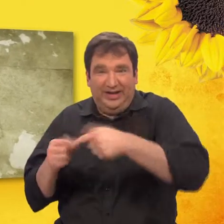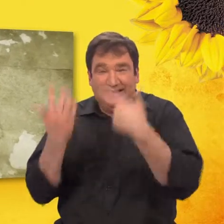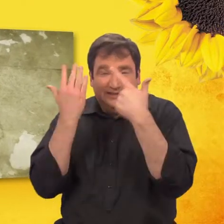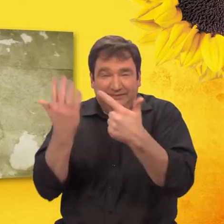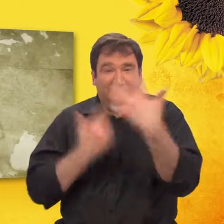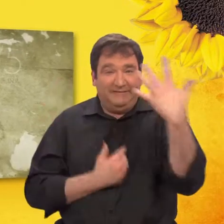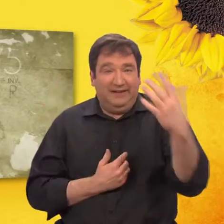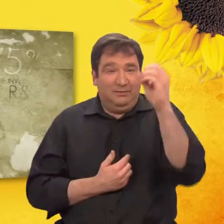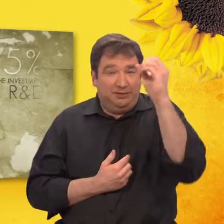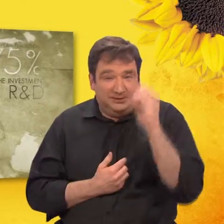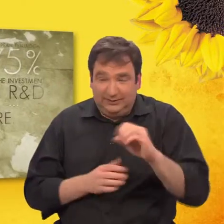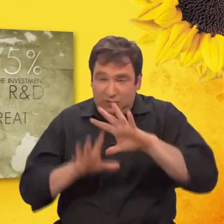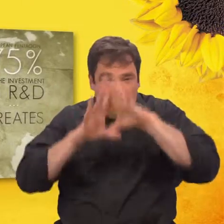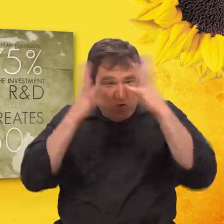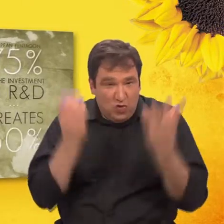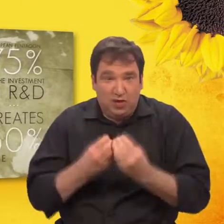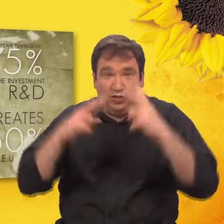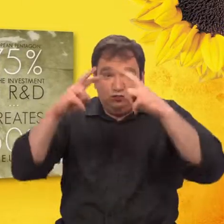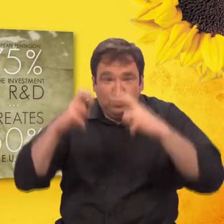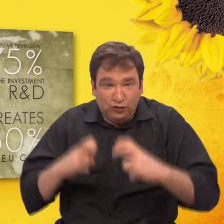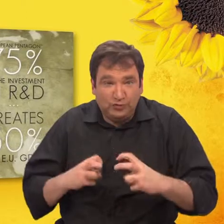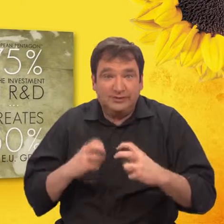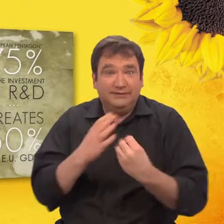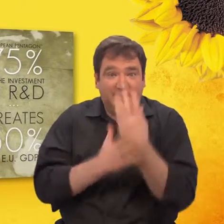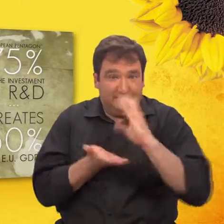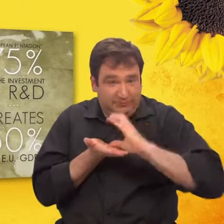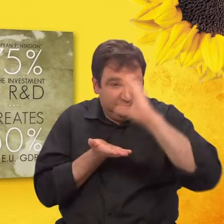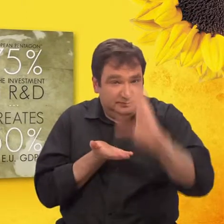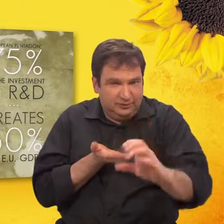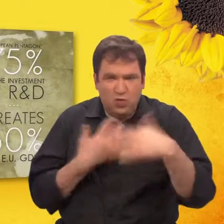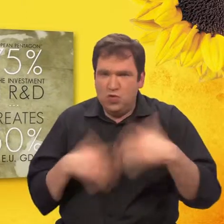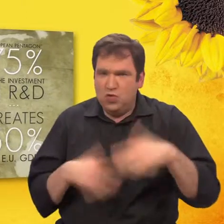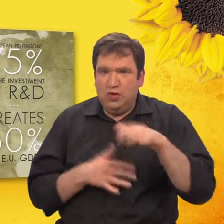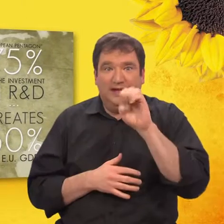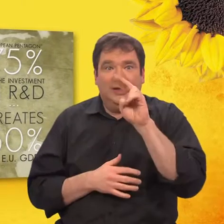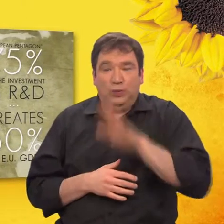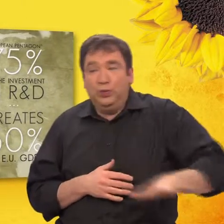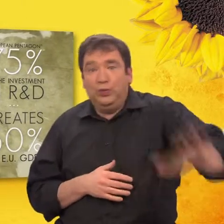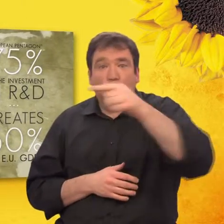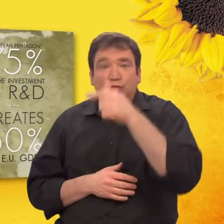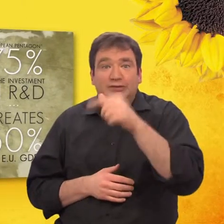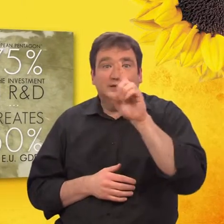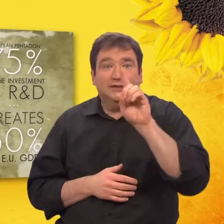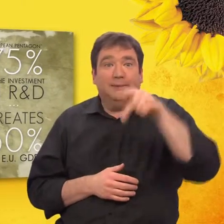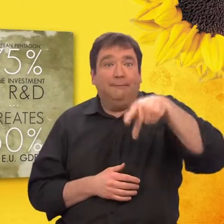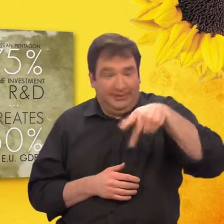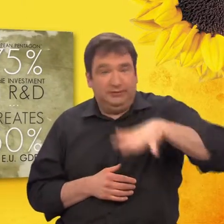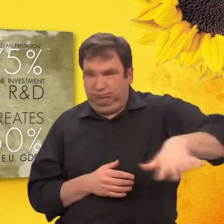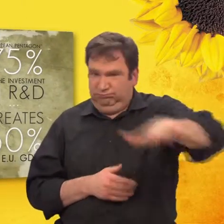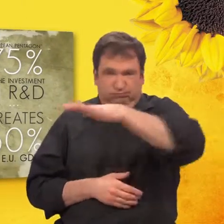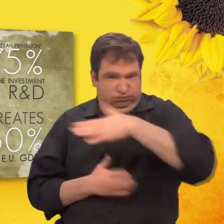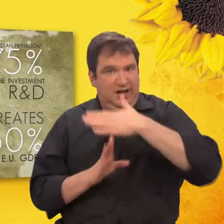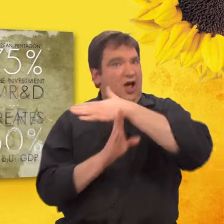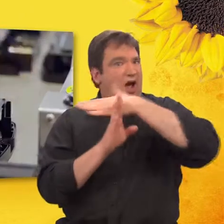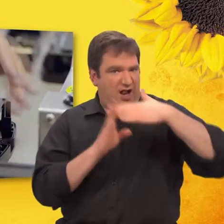gathers 75% of all the R&D investment. And it is also here that half of the Union's GDP is